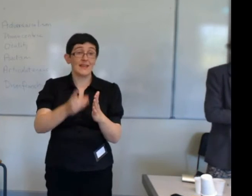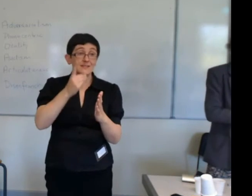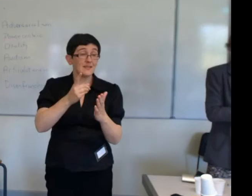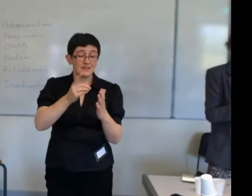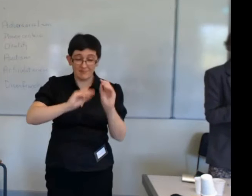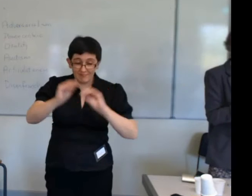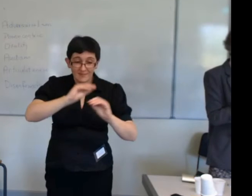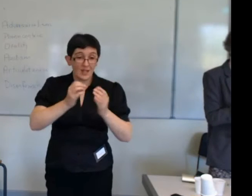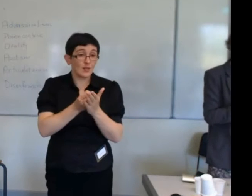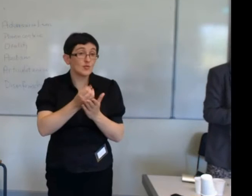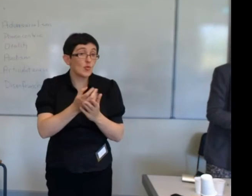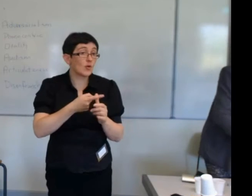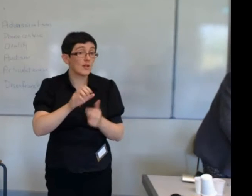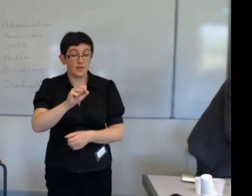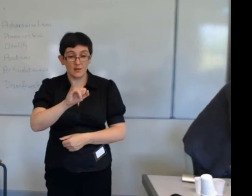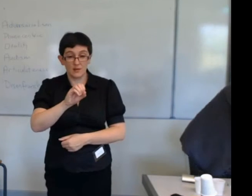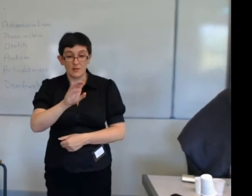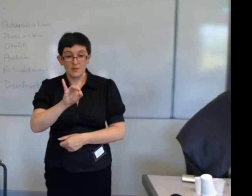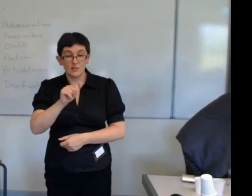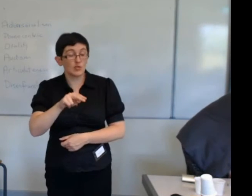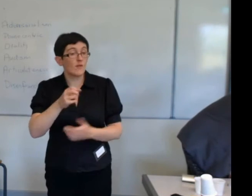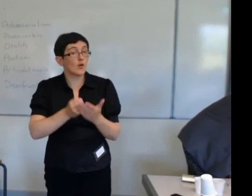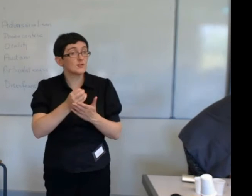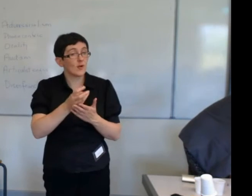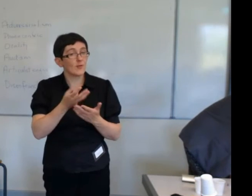developed a story, Siobhan's story, which I'll move on to.